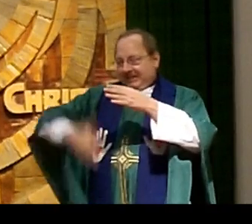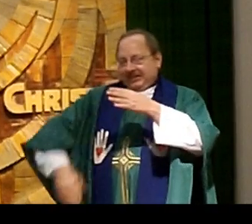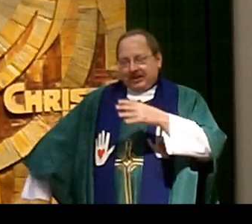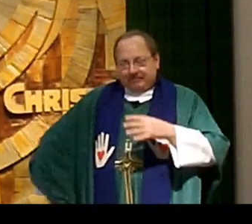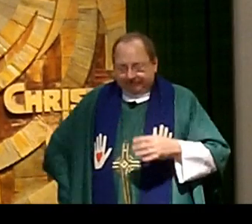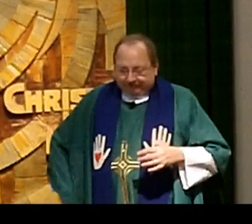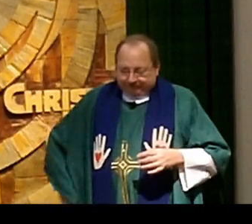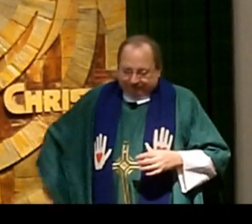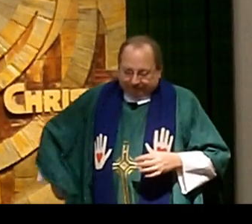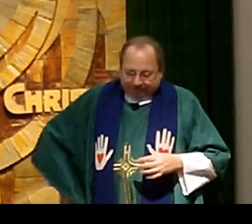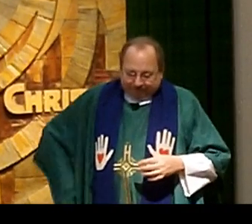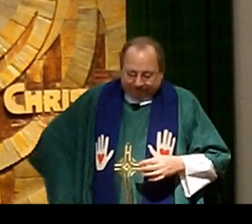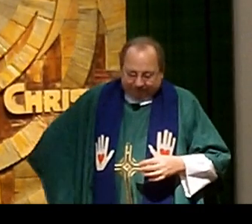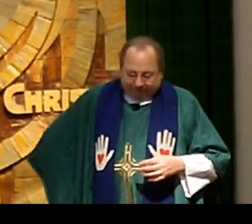That's it.